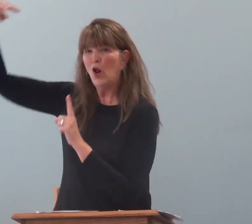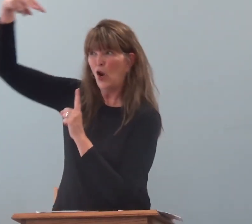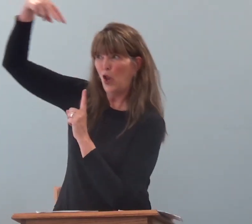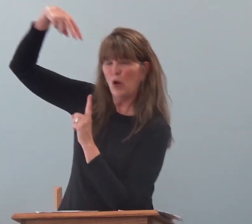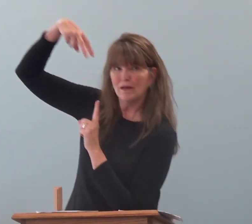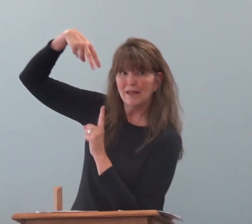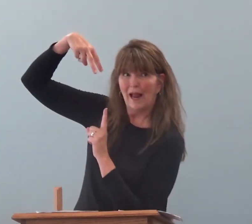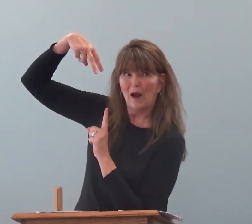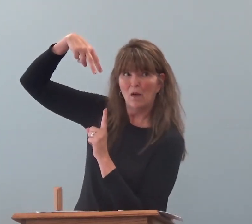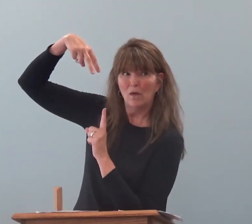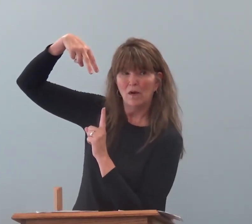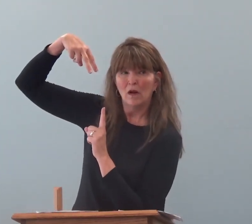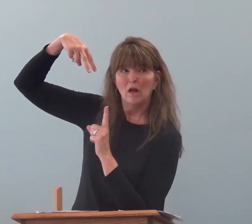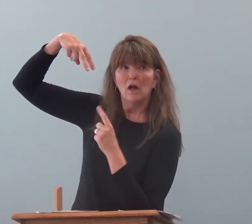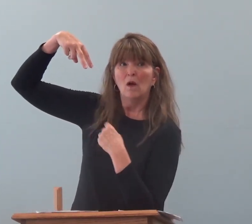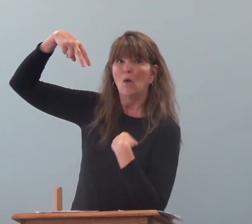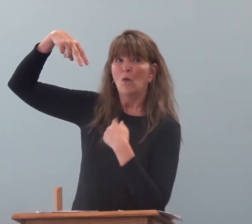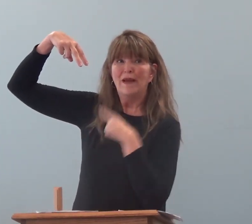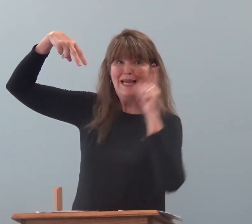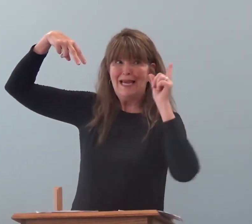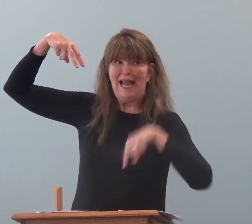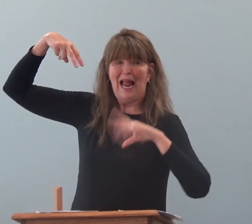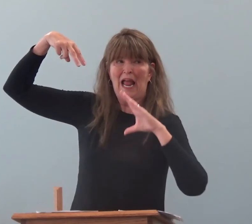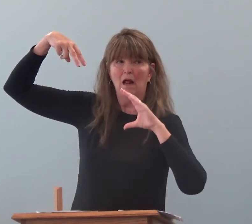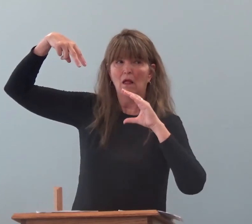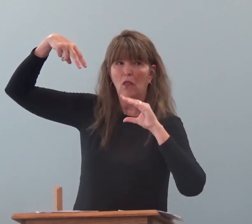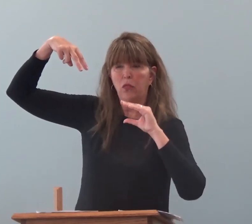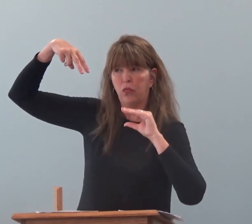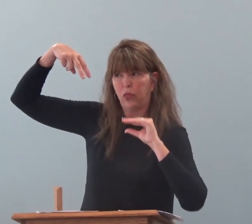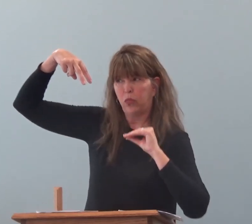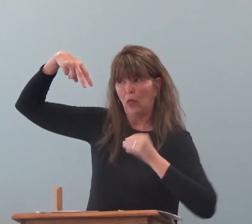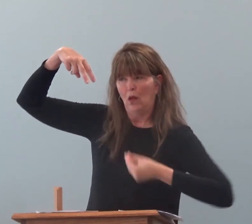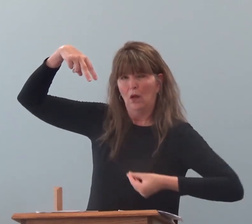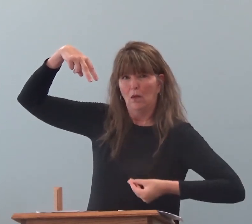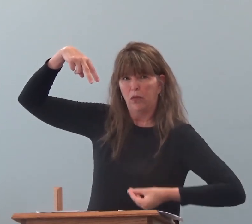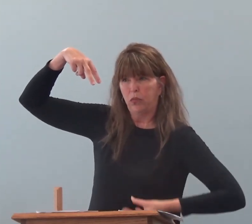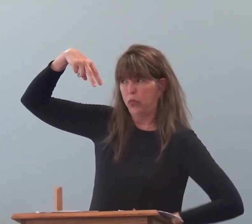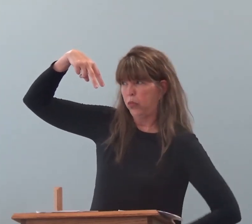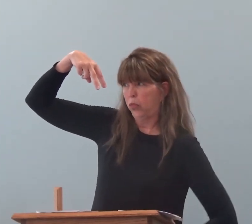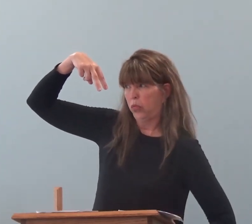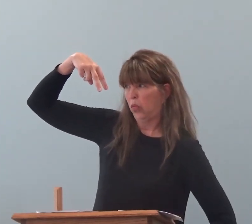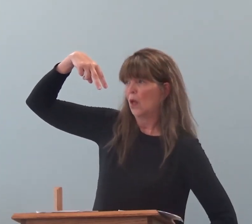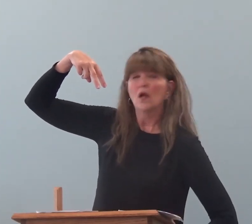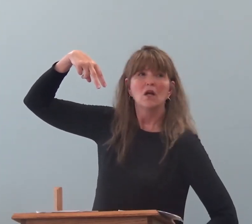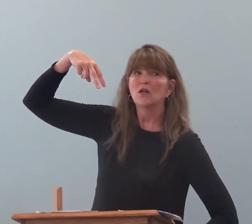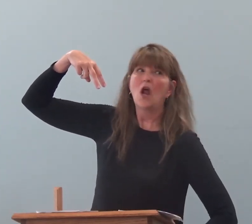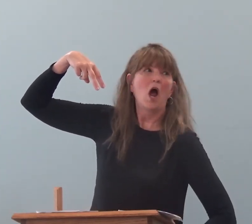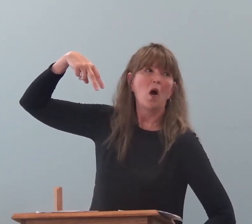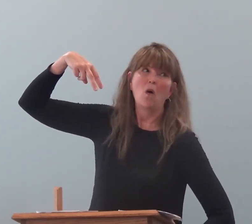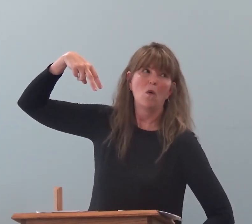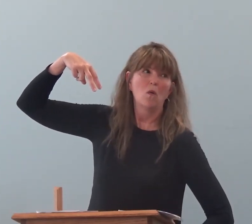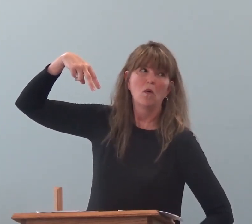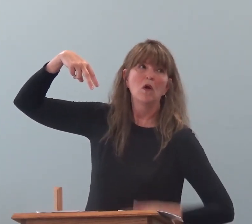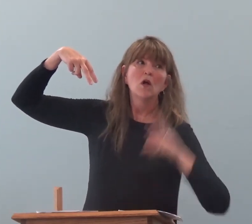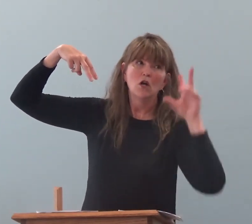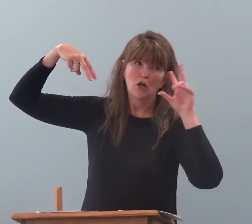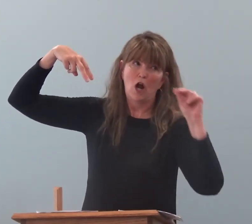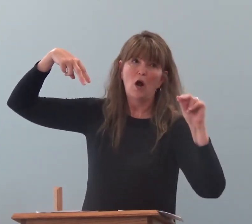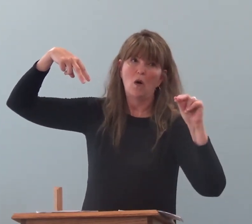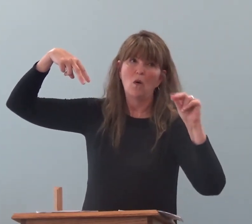us. Don't let if their perspective is trying to make us feel demeaned, don't let